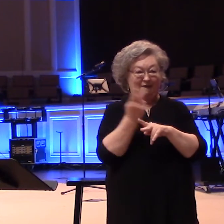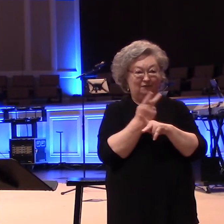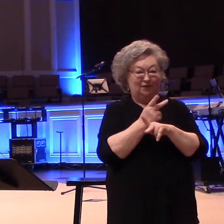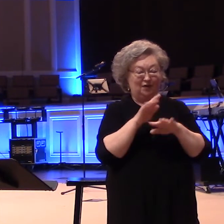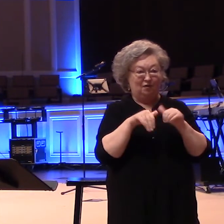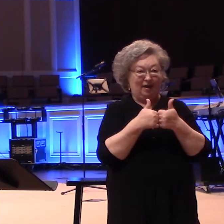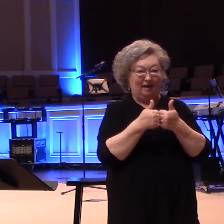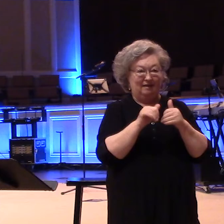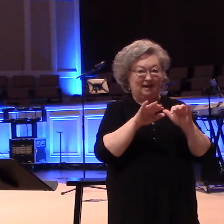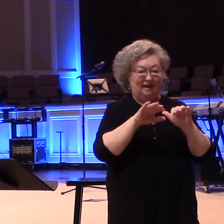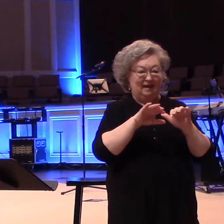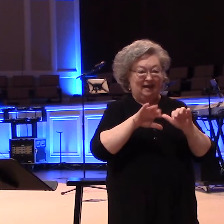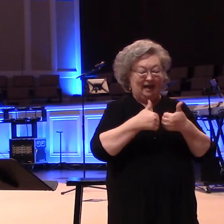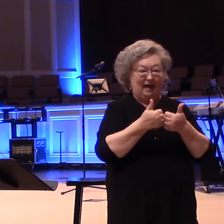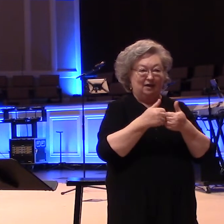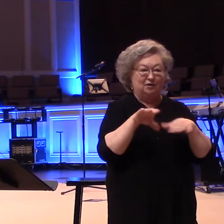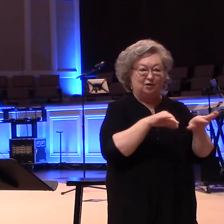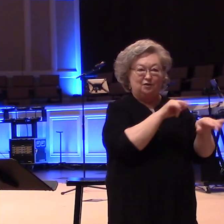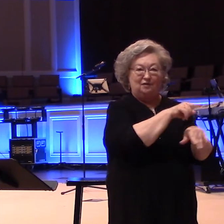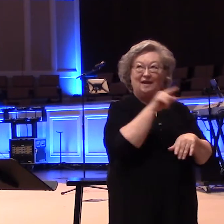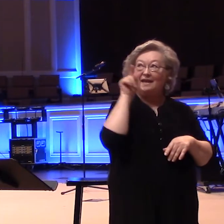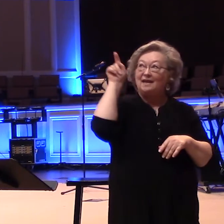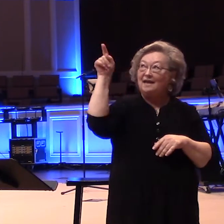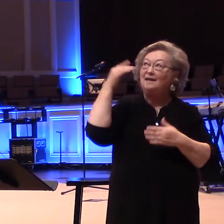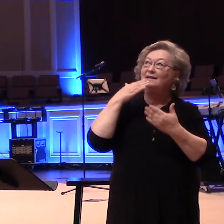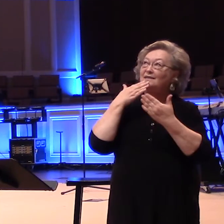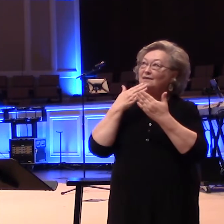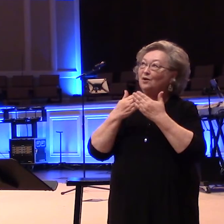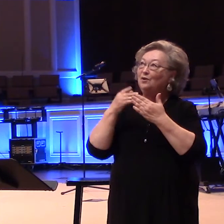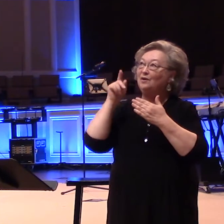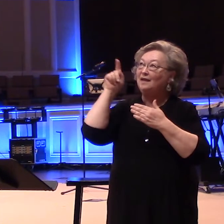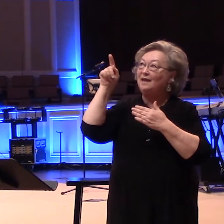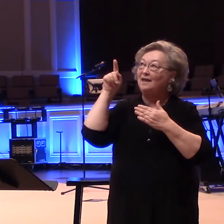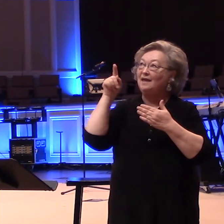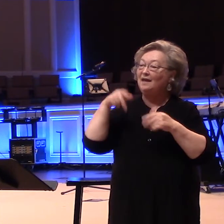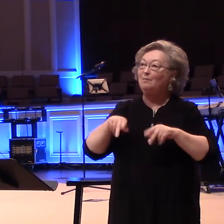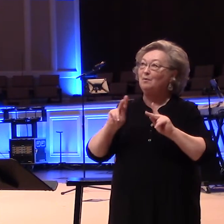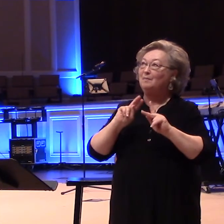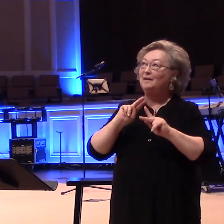good enough to let us join him in that work.